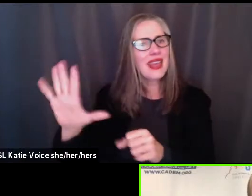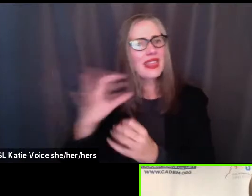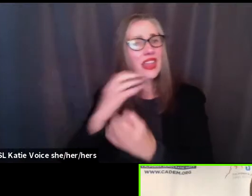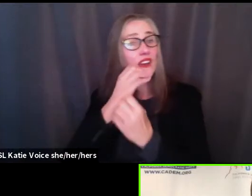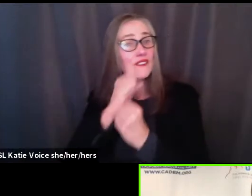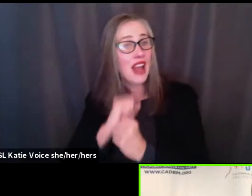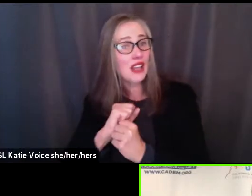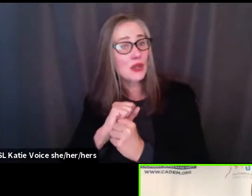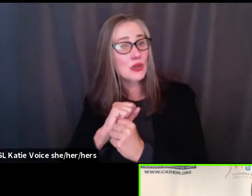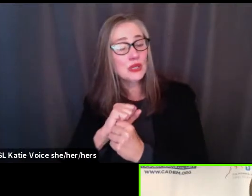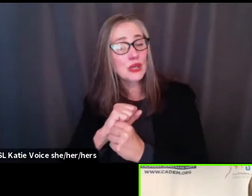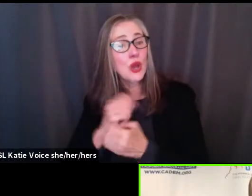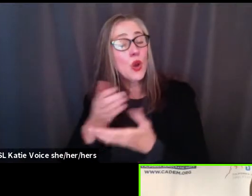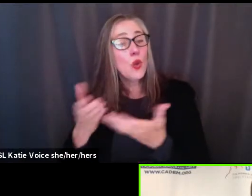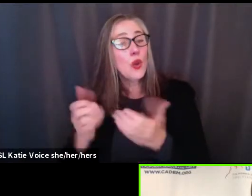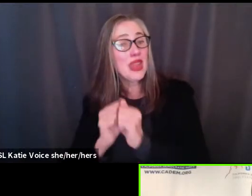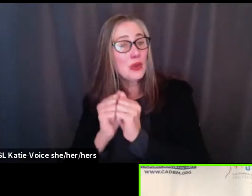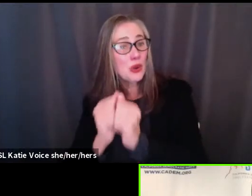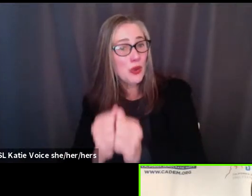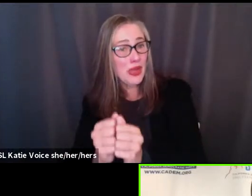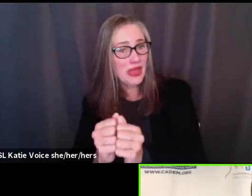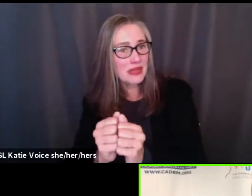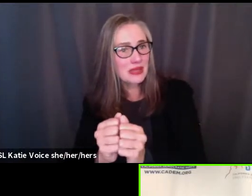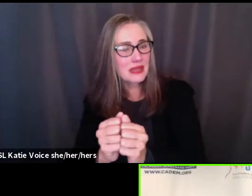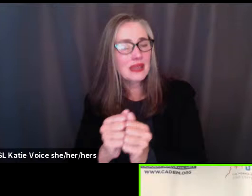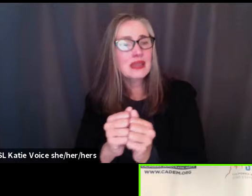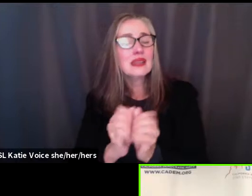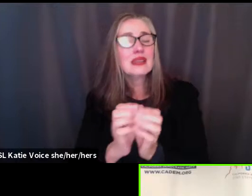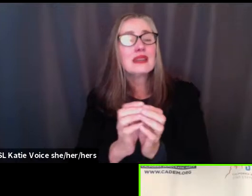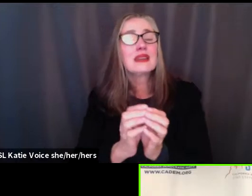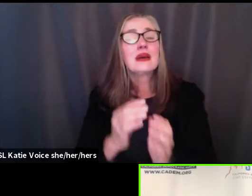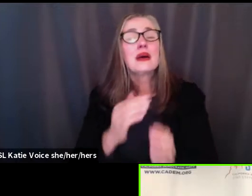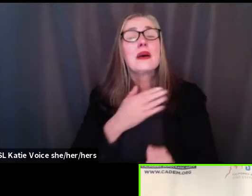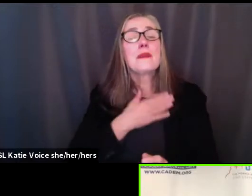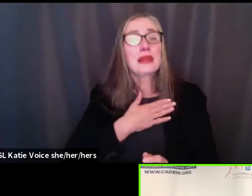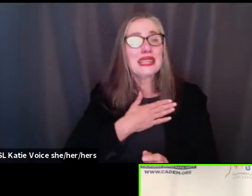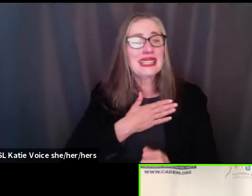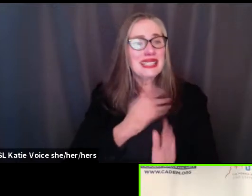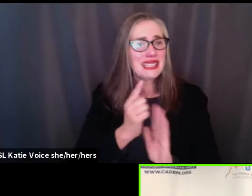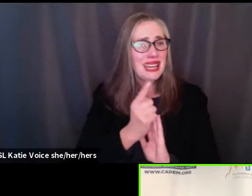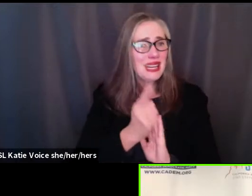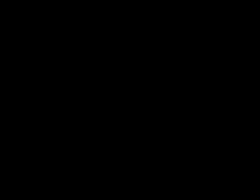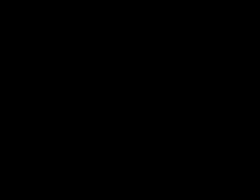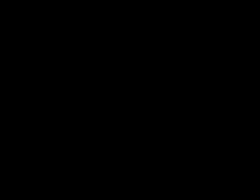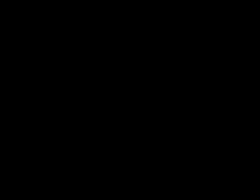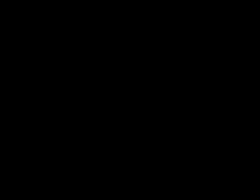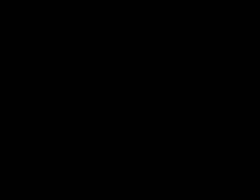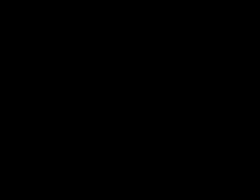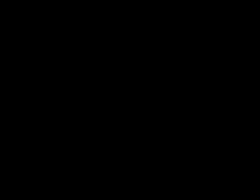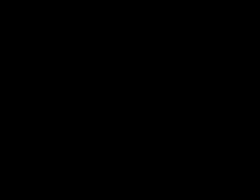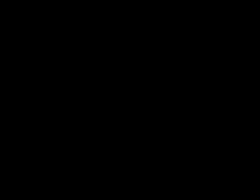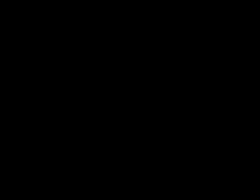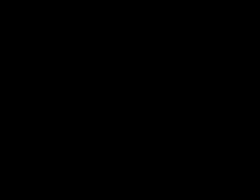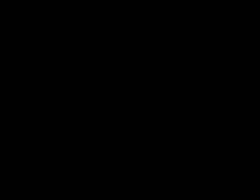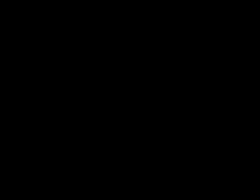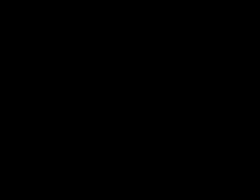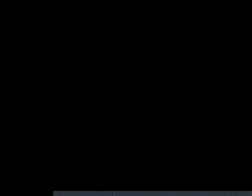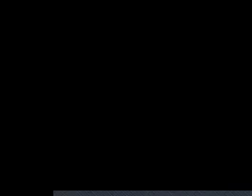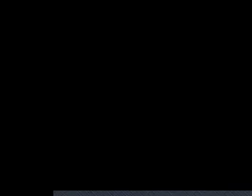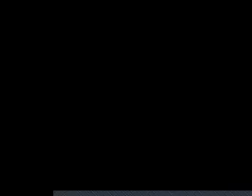with us. Please take a moment to reflect on these great California Democrats. Can we roll the video,